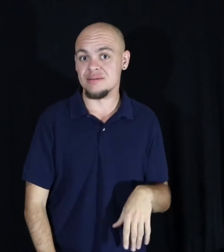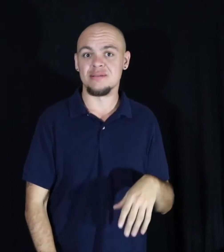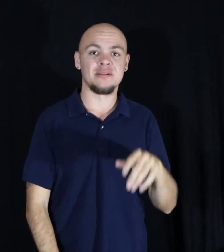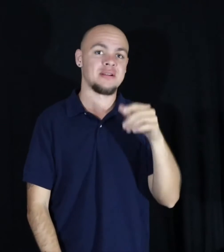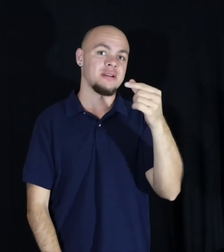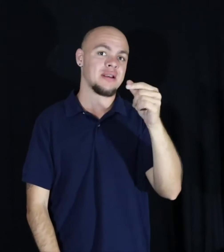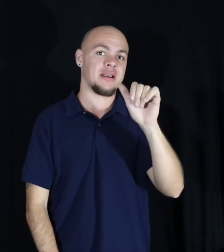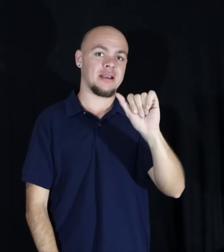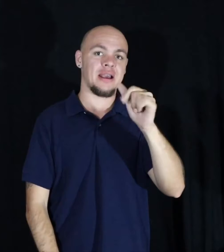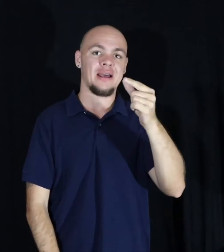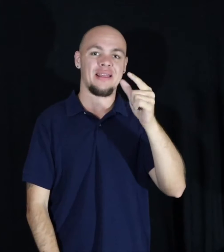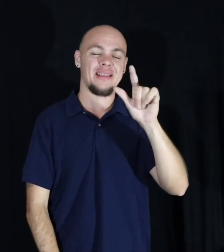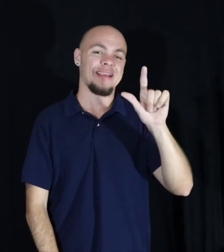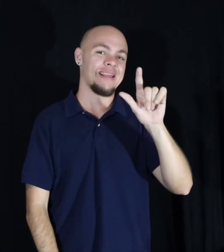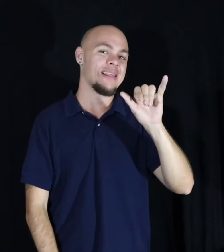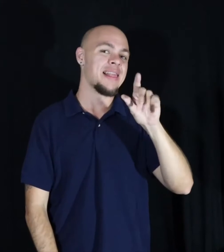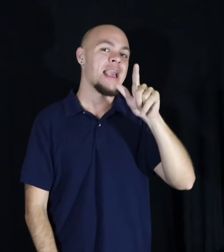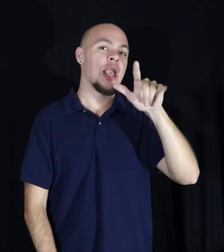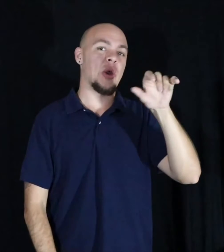Galileo agrees with me.